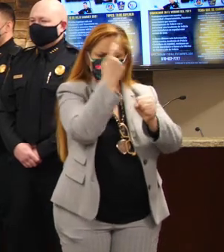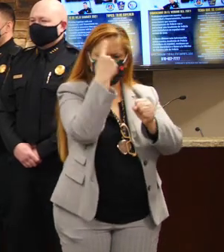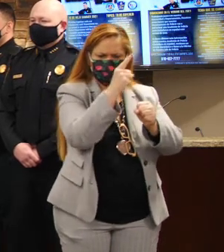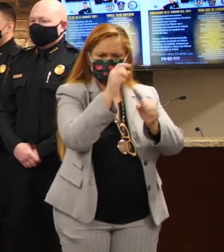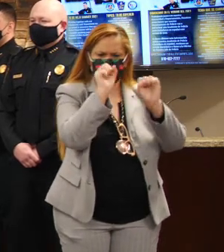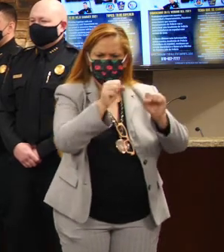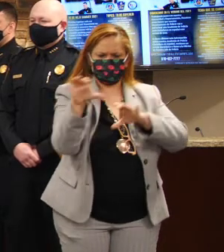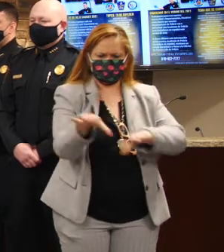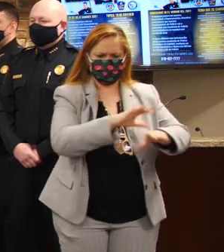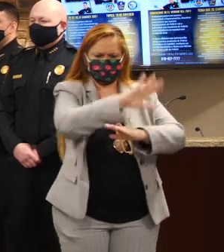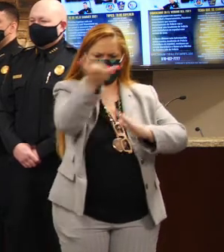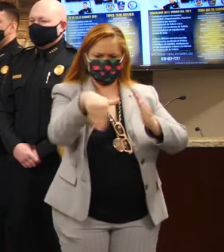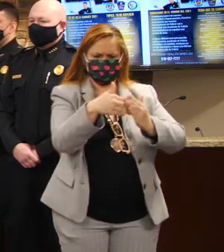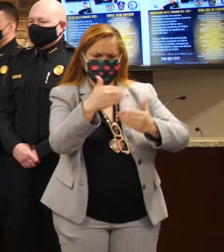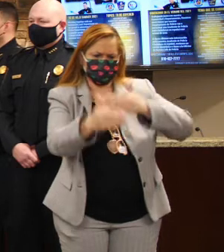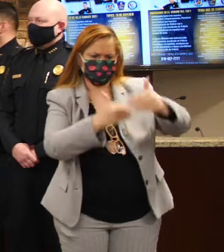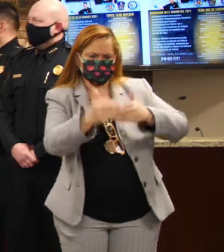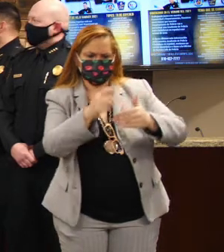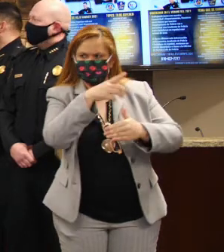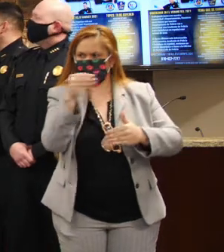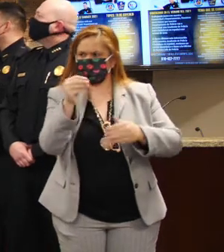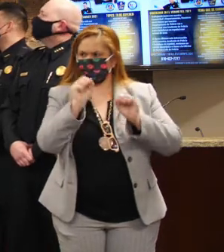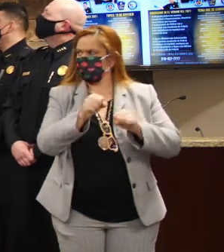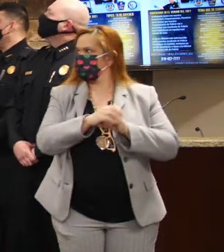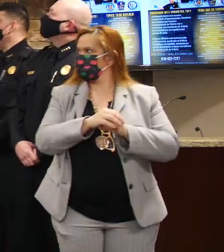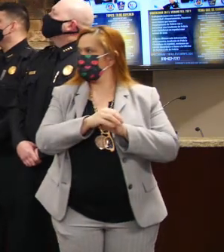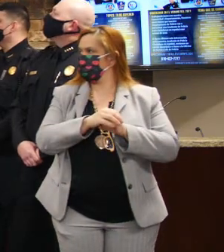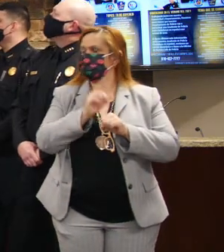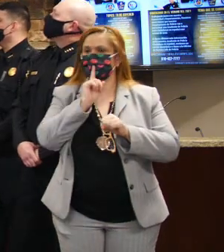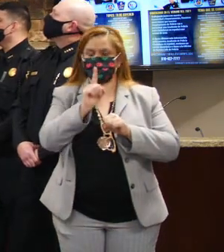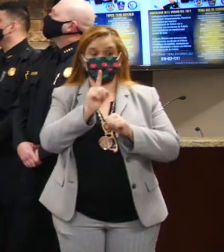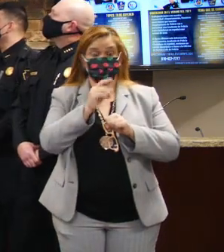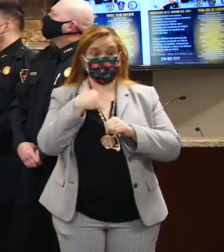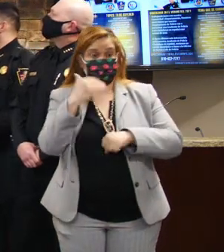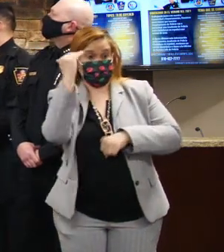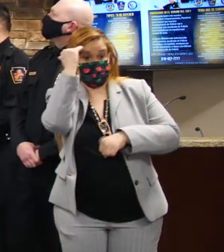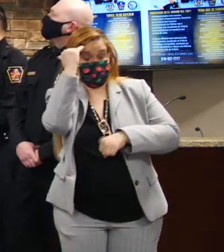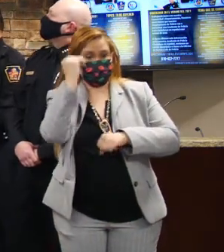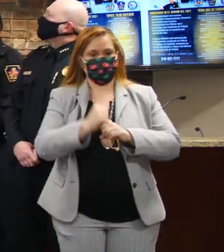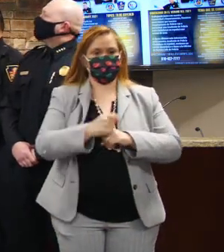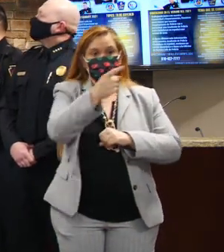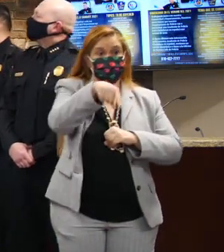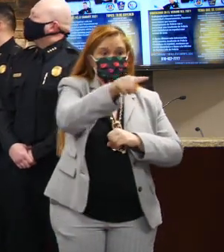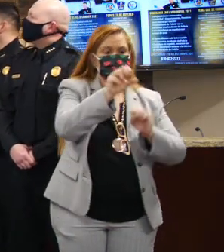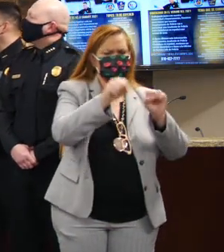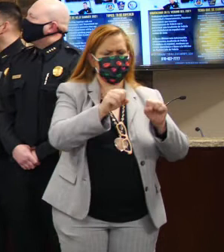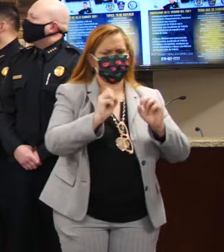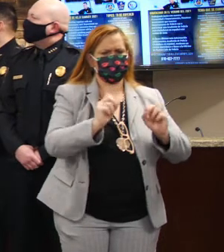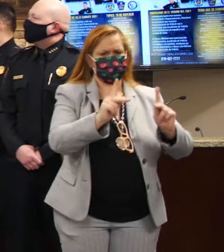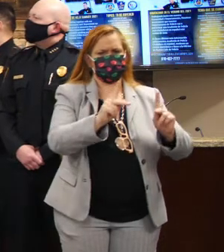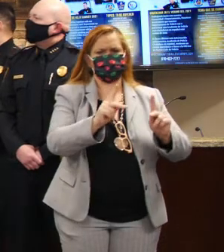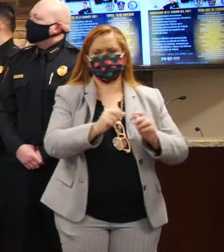process, we're gonna have a flyer that you can see behind me. You'll be able to see there's gonna be an email there. You can